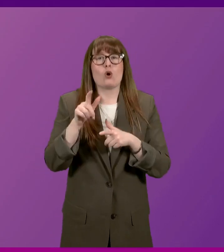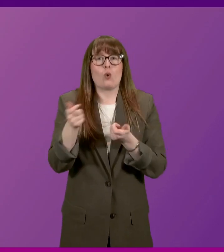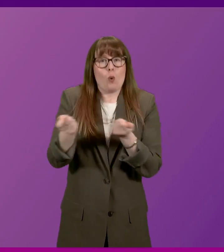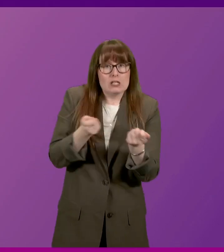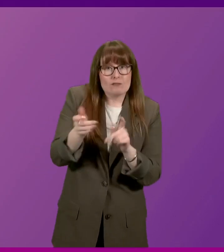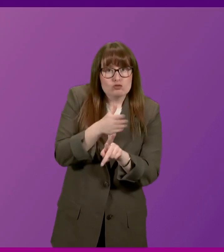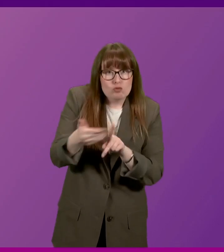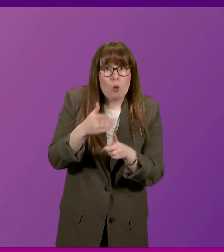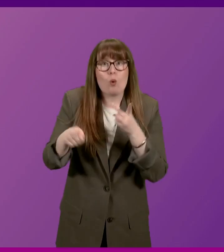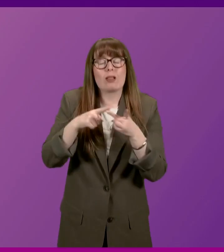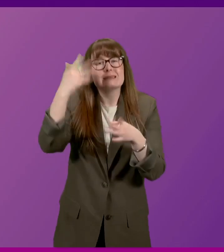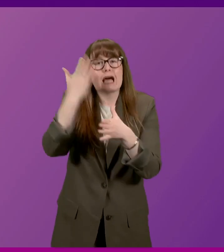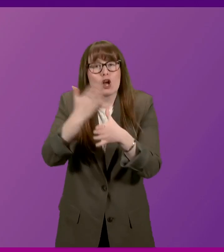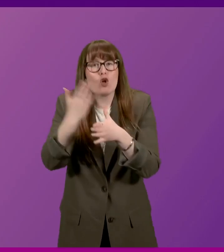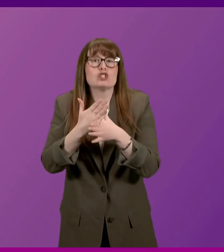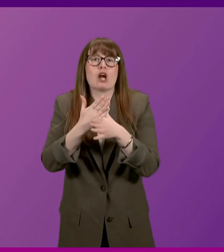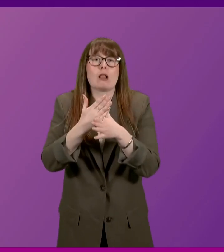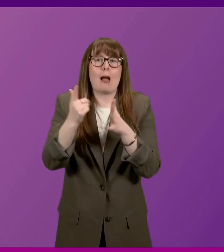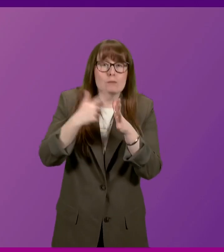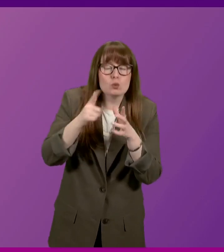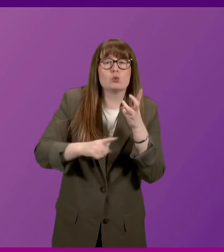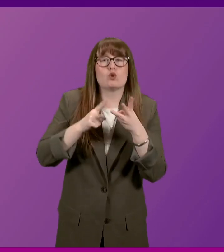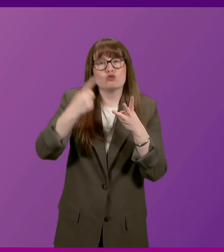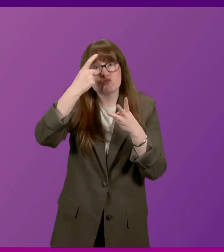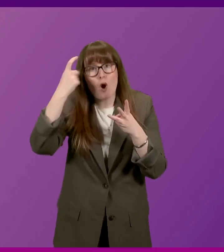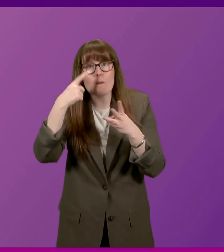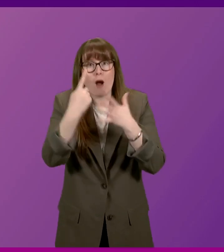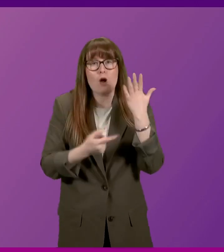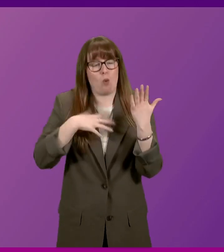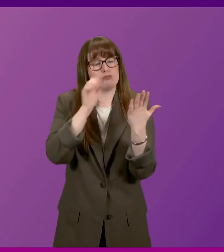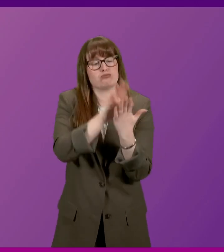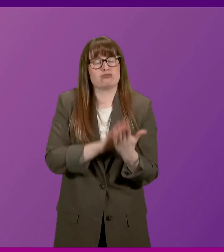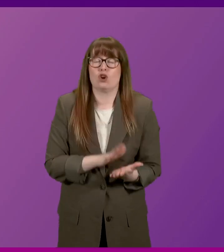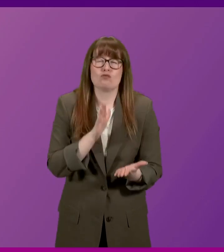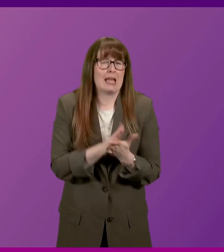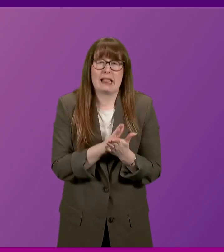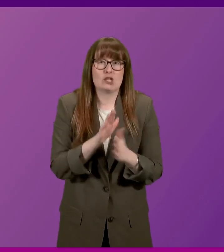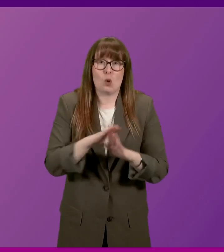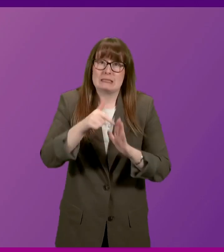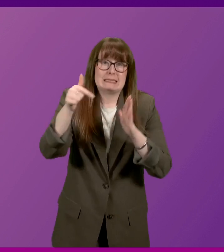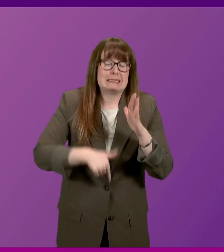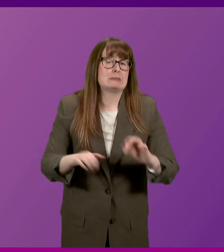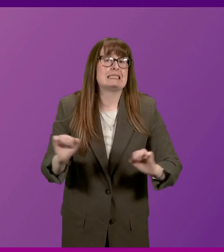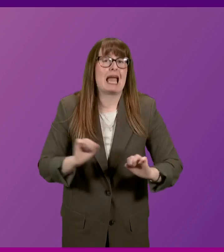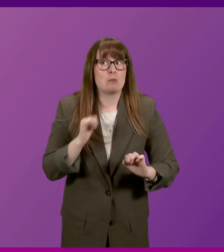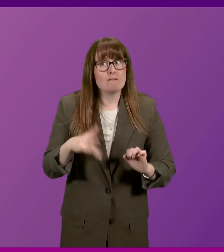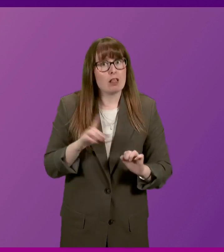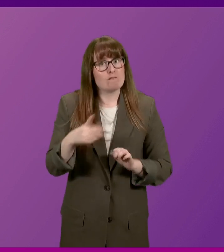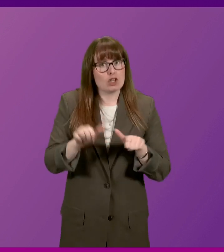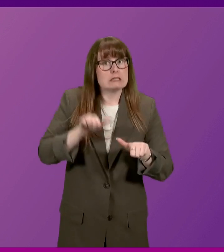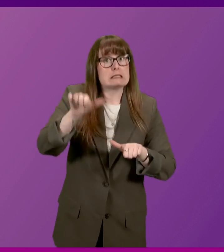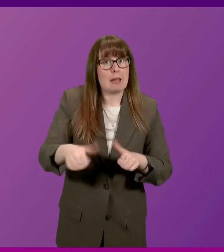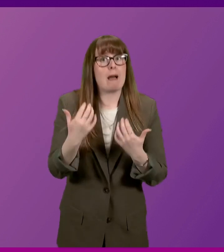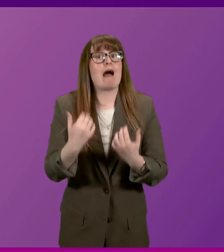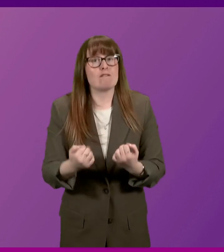like psychological abuse, trauma. So we felt like we've only scratched the surface, but we felt it was a first step to trying to